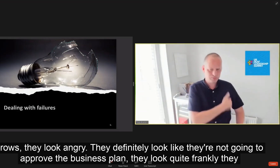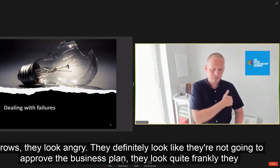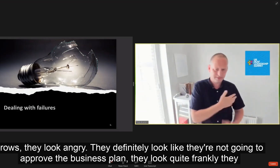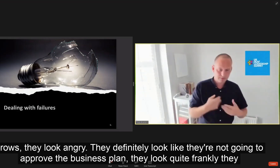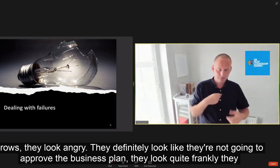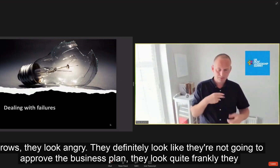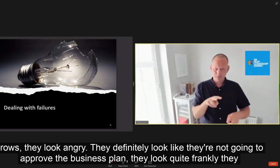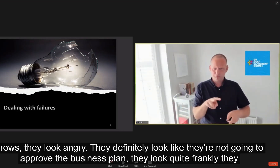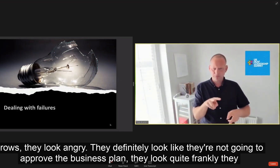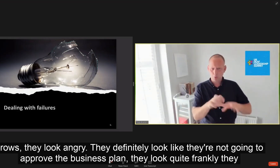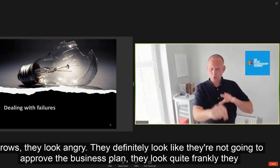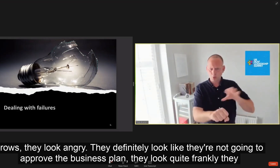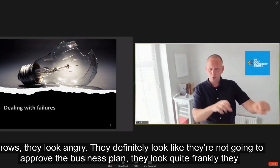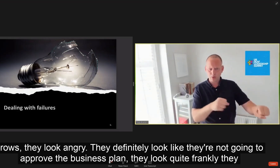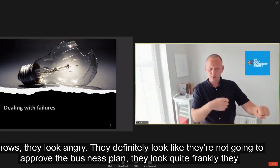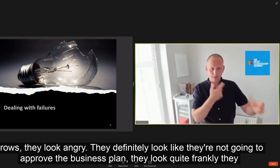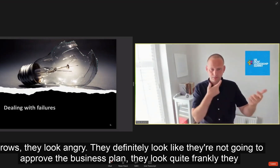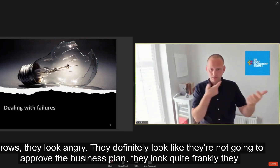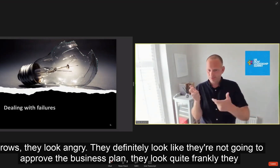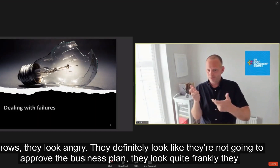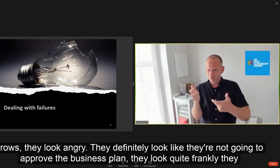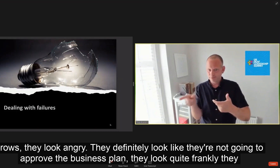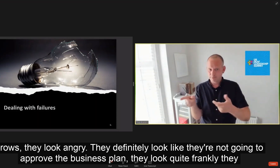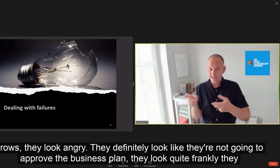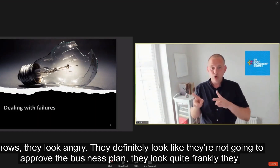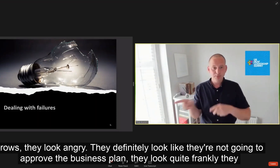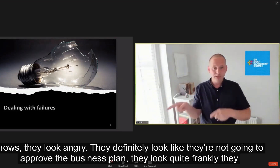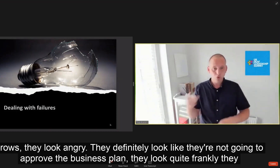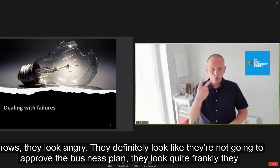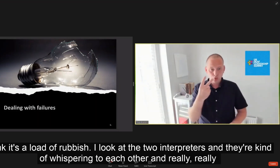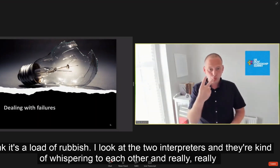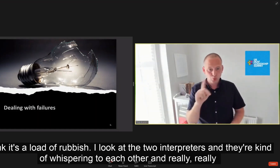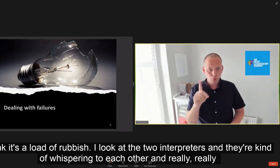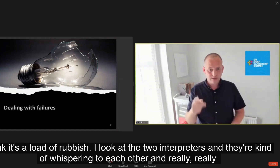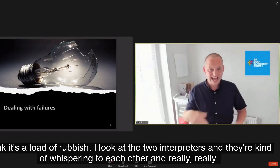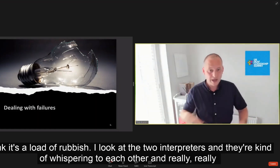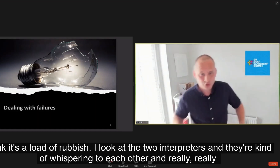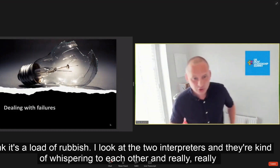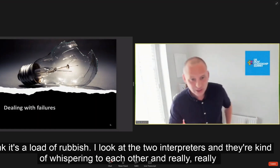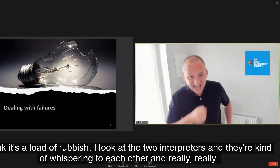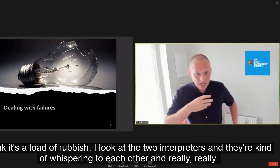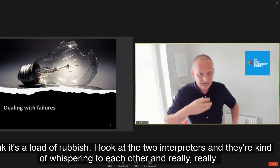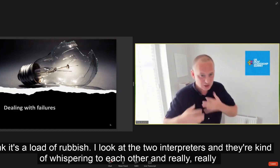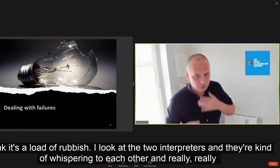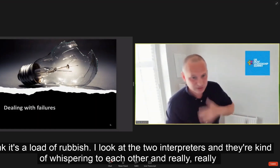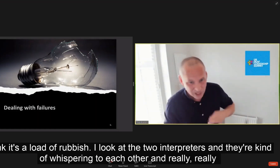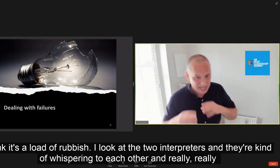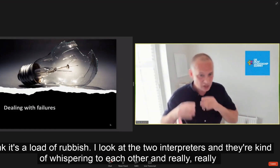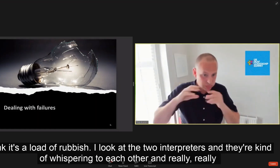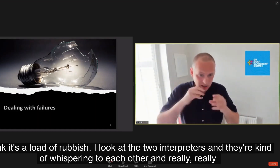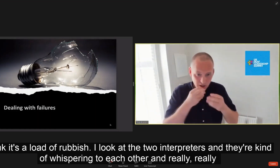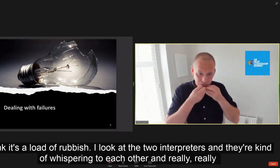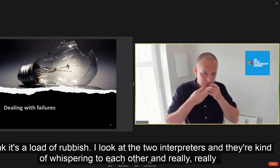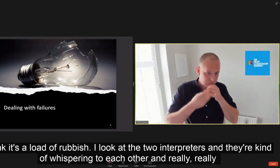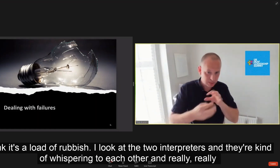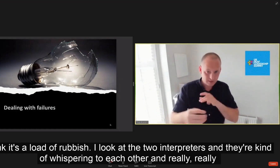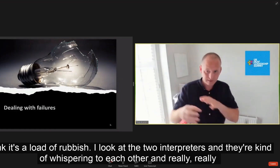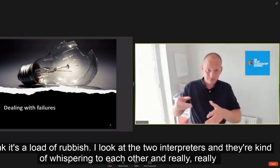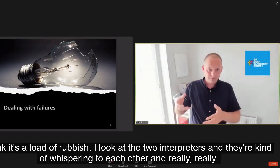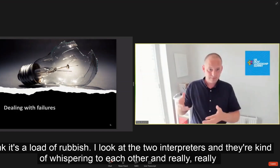not going to approve the business plan. They look like, quite frankly, they think it's a load of rubbish. And I look at the 2 interpreters, and they're kind of whispering to each other,